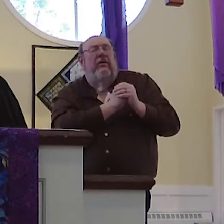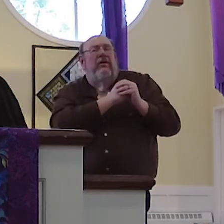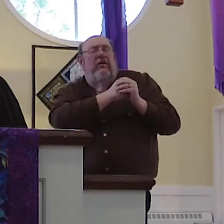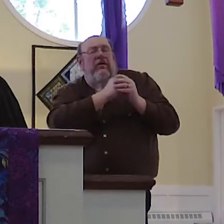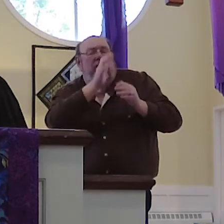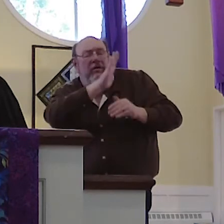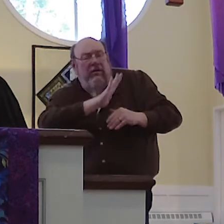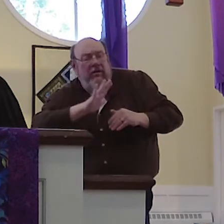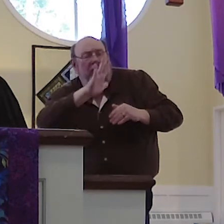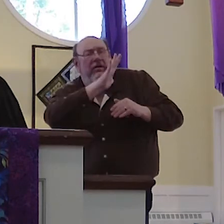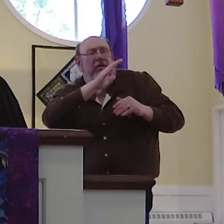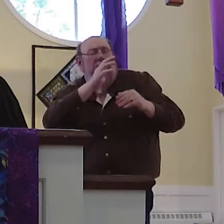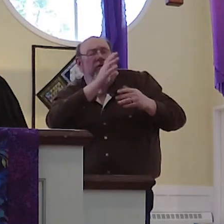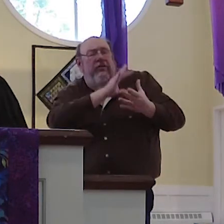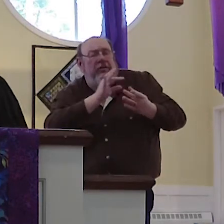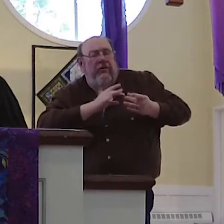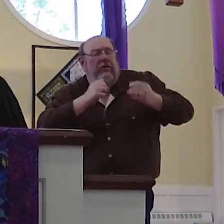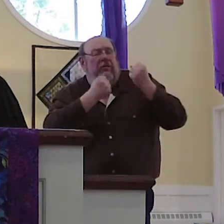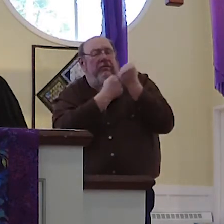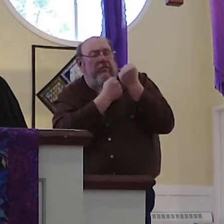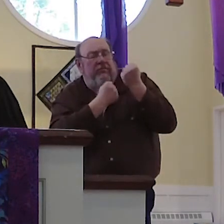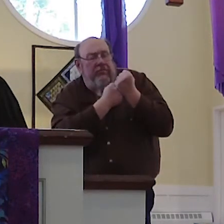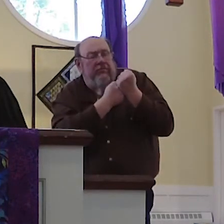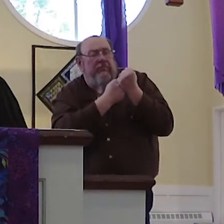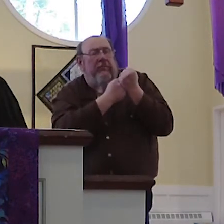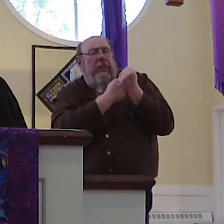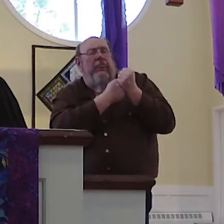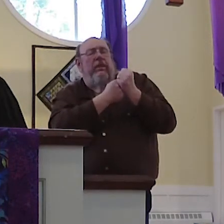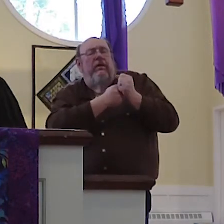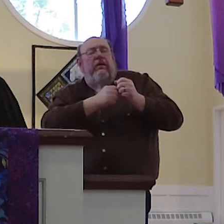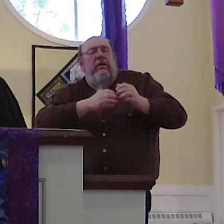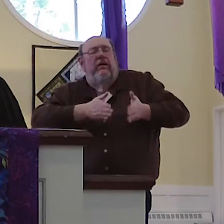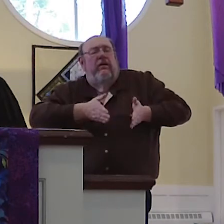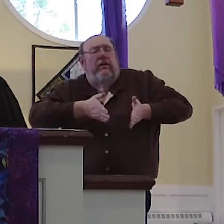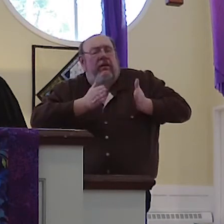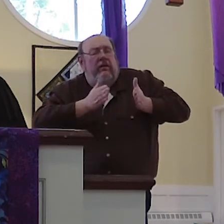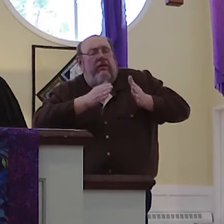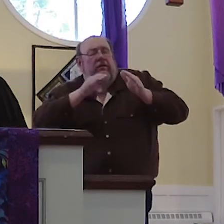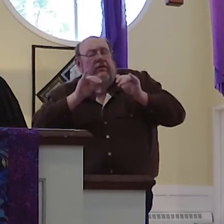Spirit sustain, encourage, and enable us to go on.